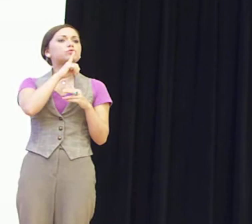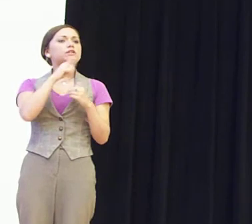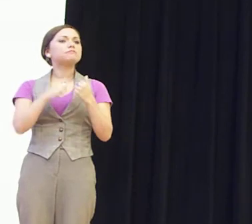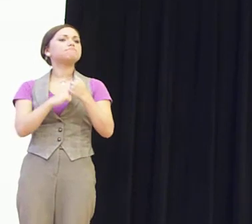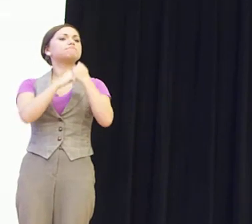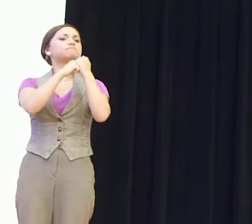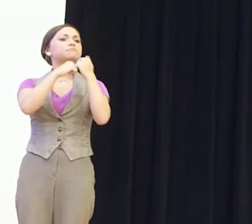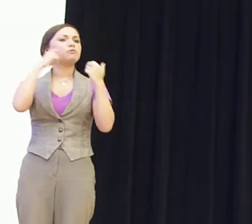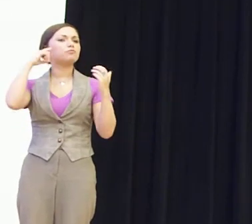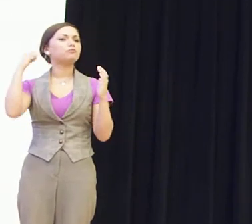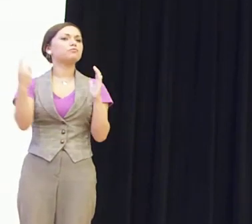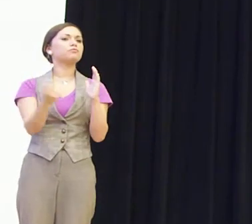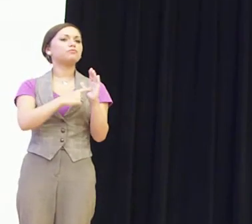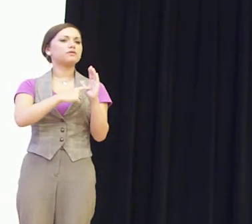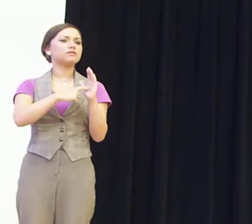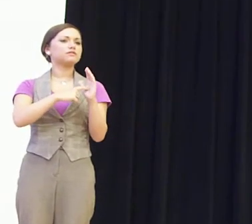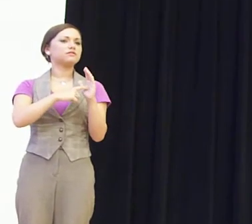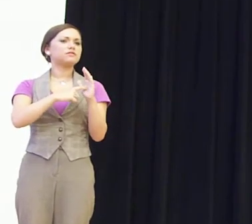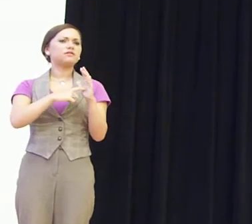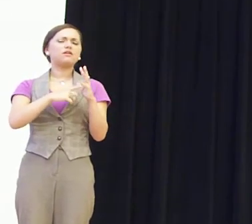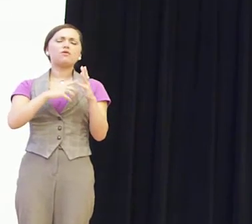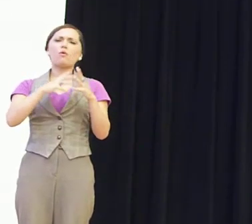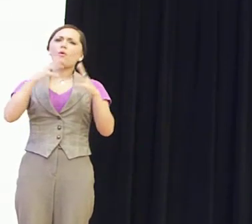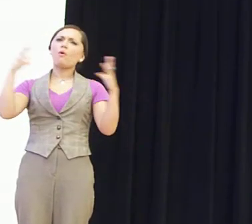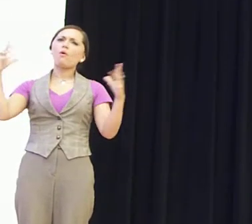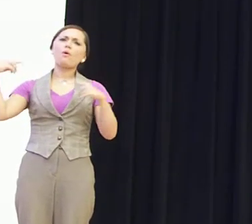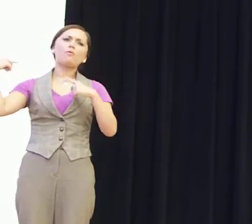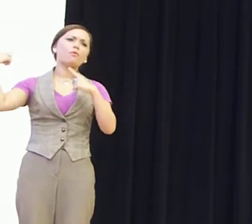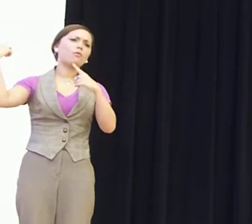recognize how far we've come